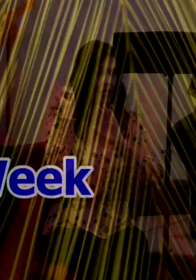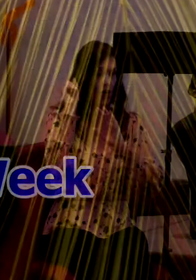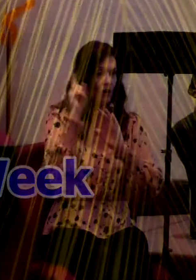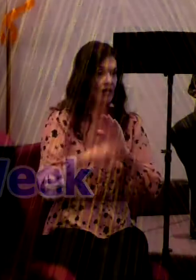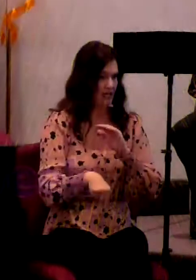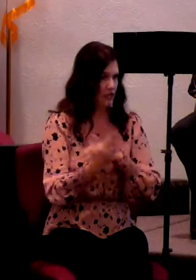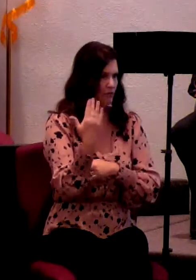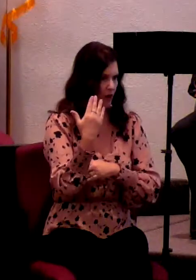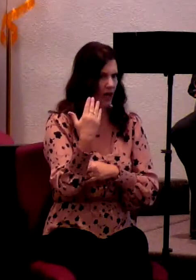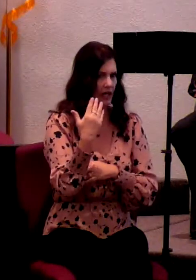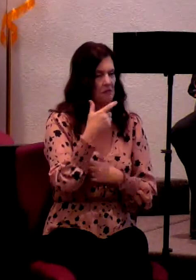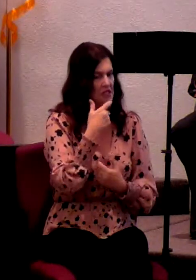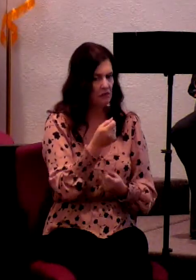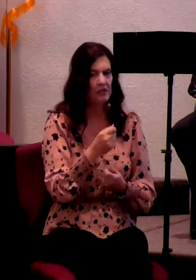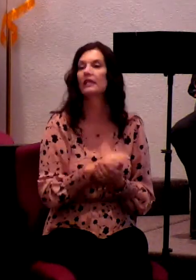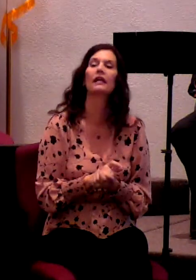Armstrong Easter offering emphasis.